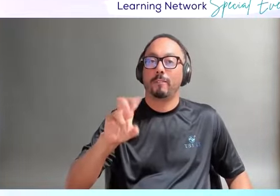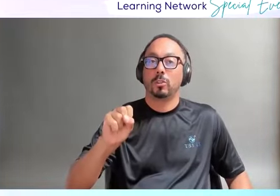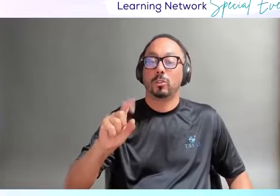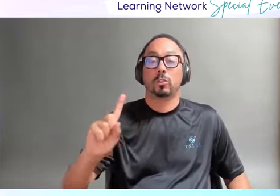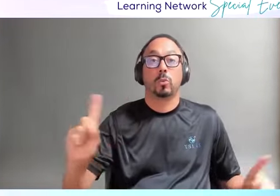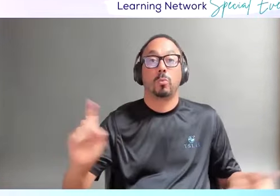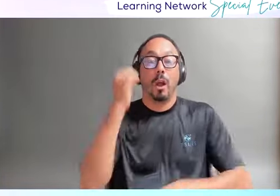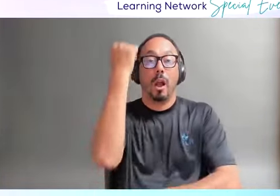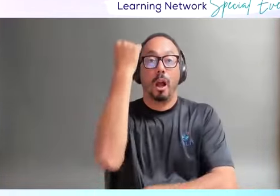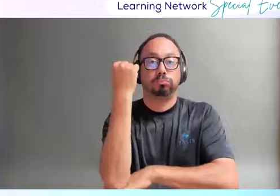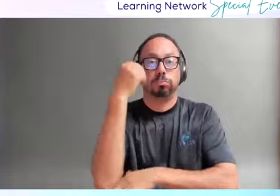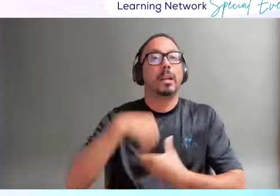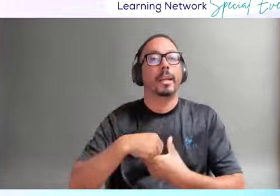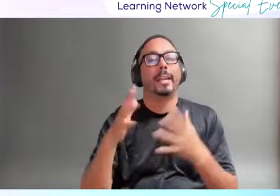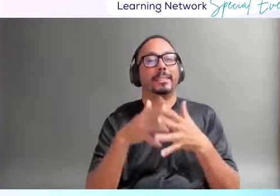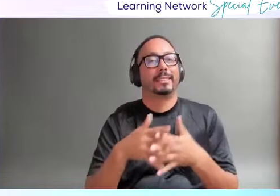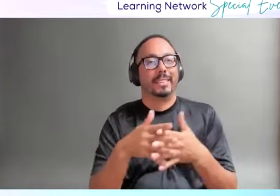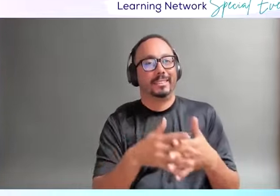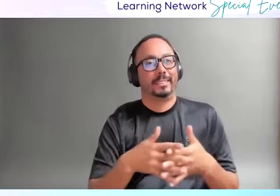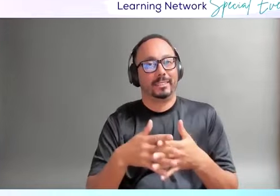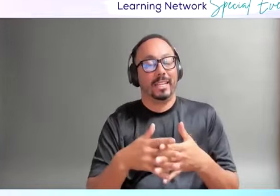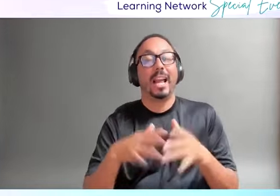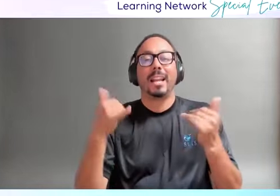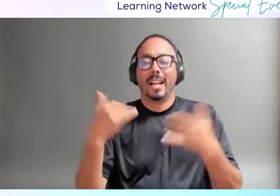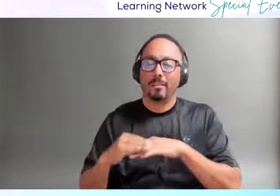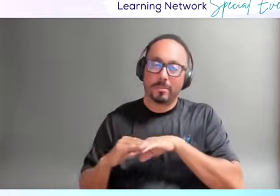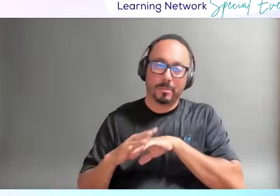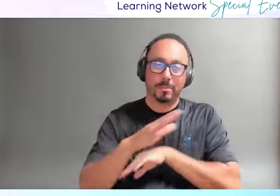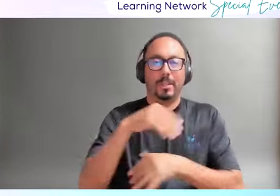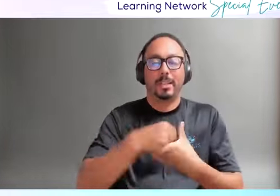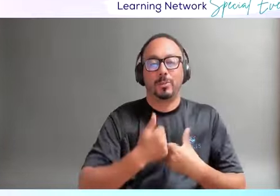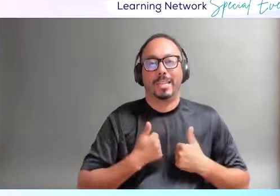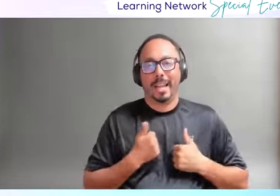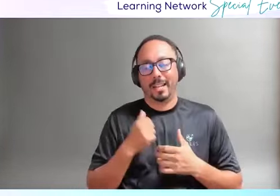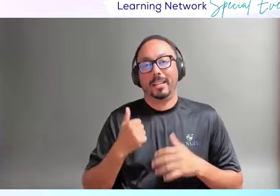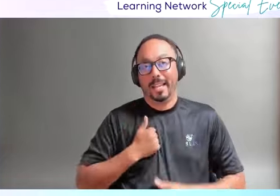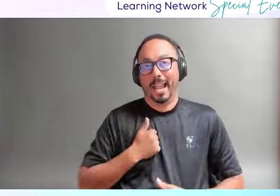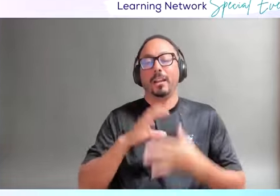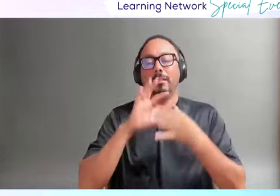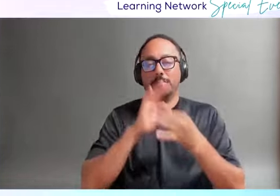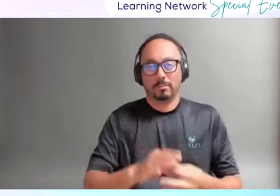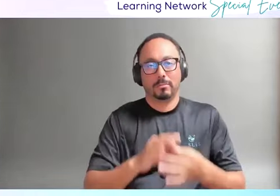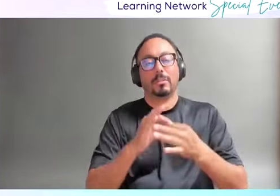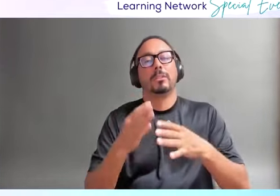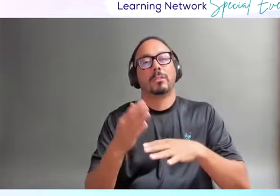now expanding into the recovery space in Canada. And so this is an area where individual women can